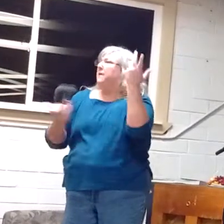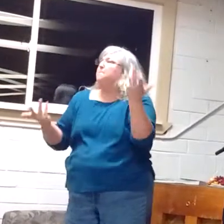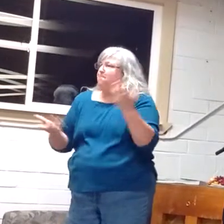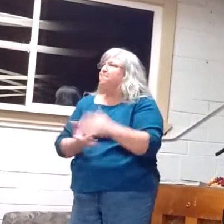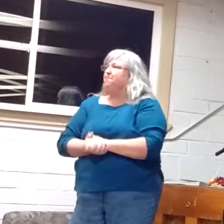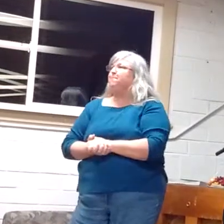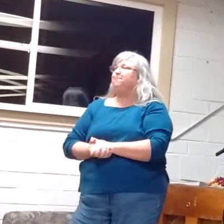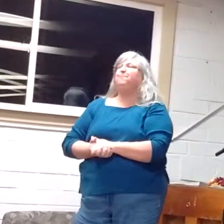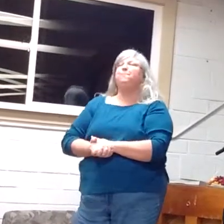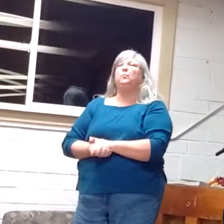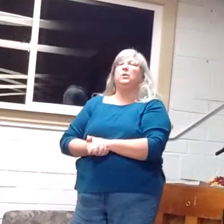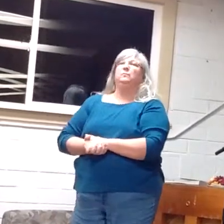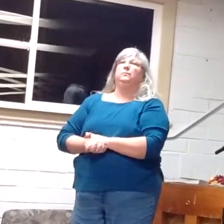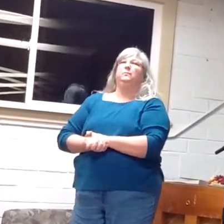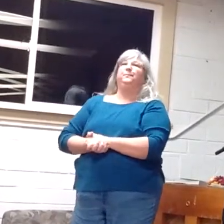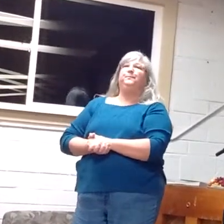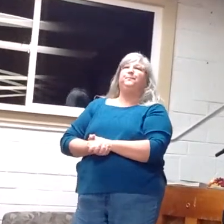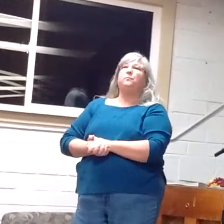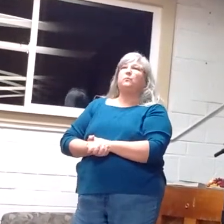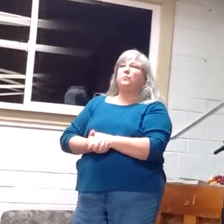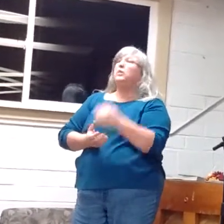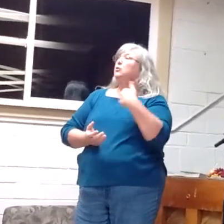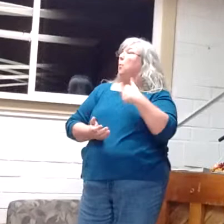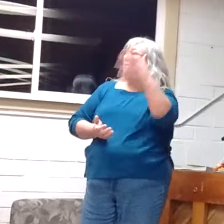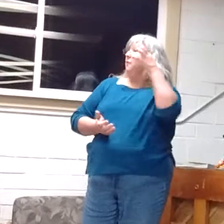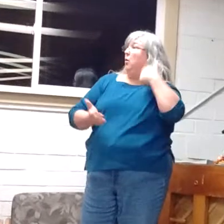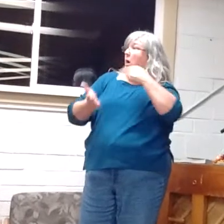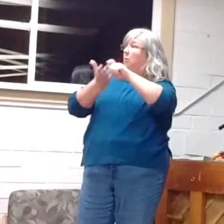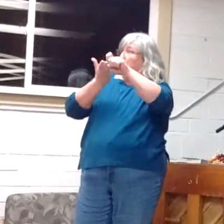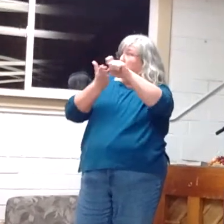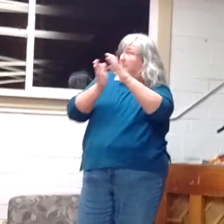So when this started happening to me, and before I wrote my book,